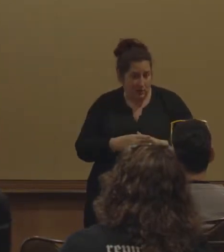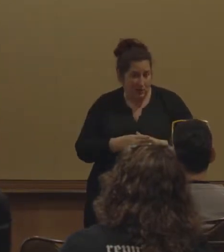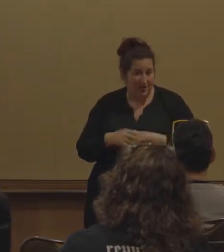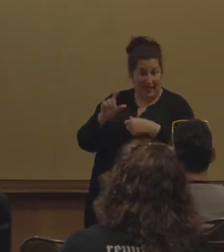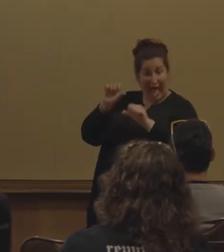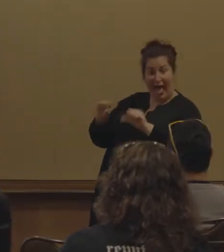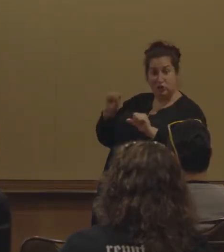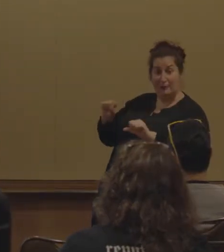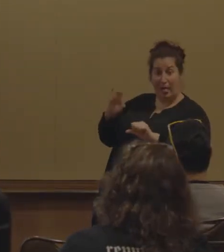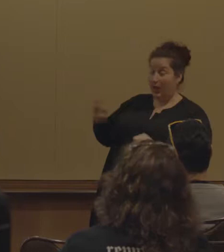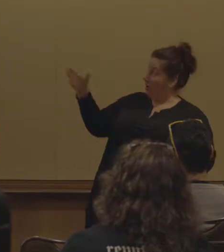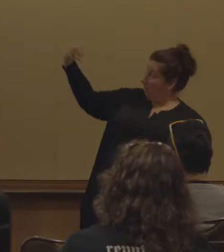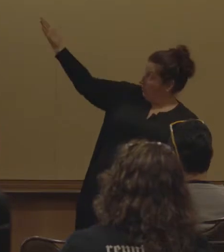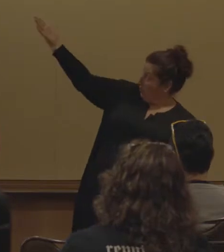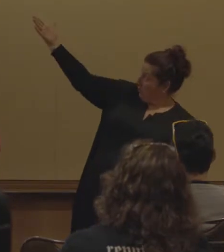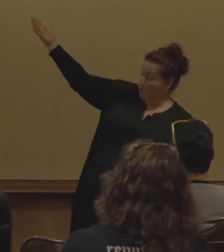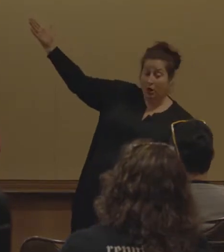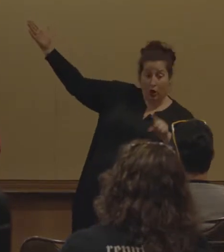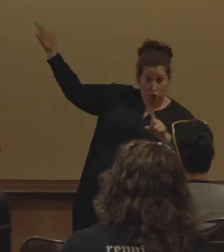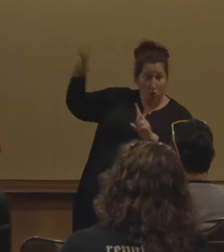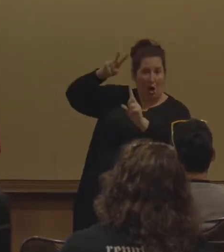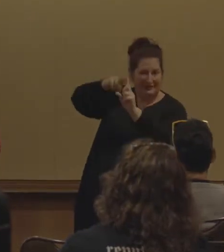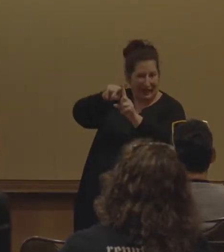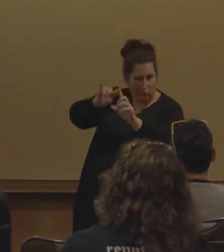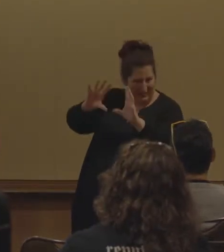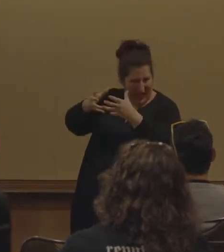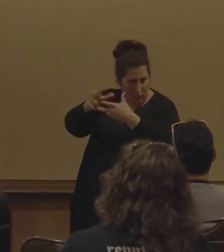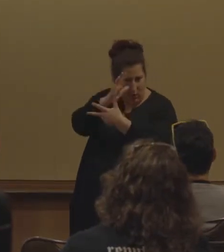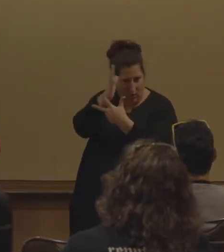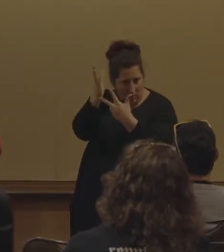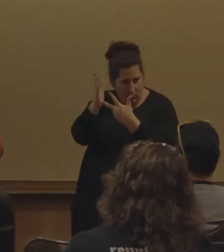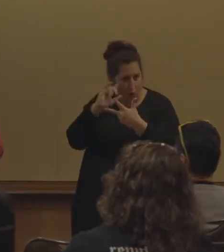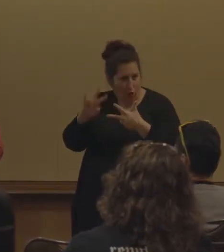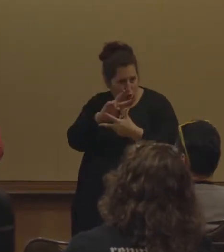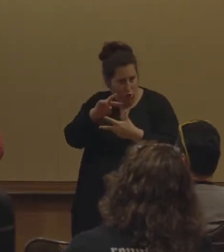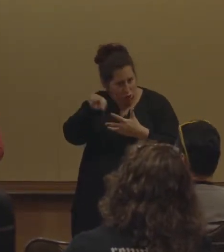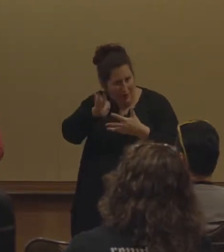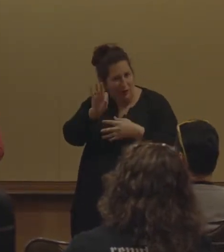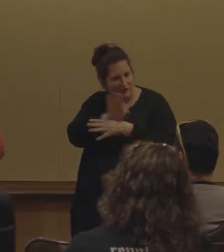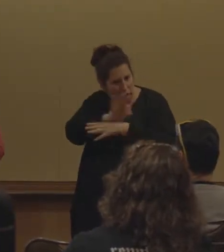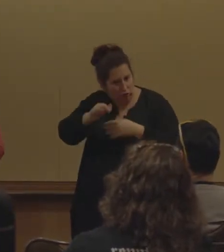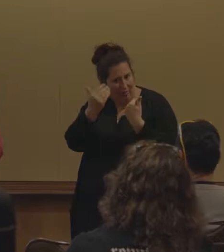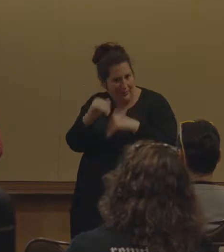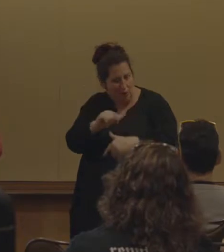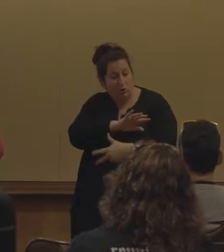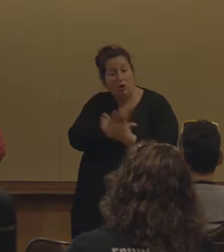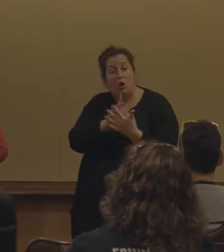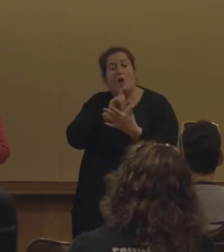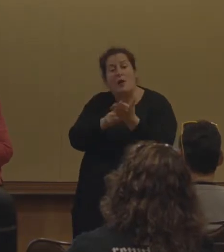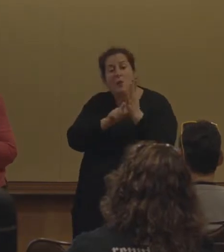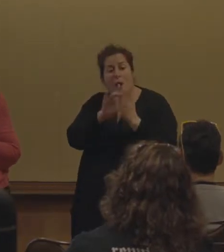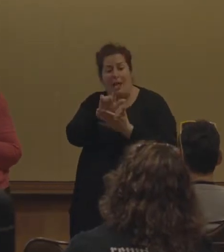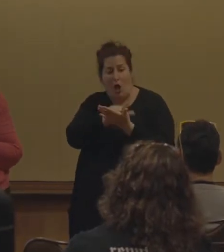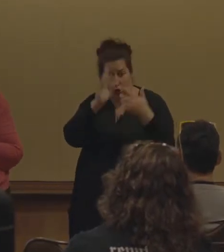that eligibility from the VR counselor comes in. This is where you're assigned to the category. You know, they're looking at your functional limitations. We are required by law